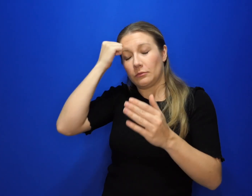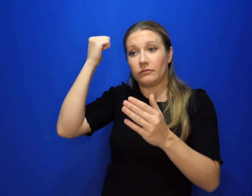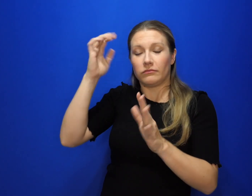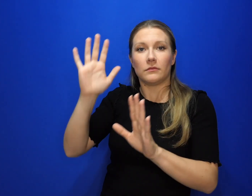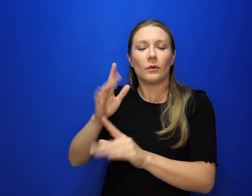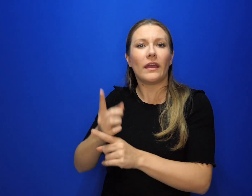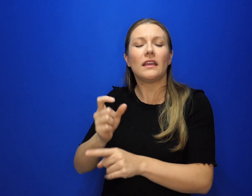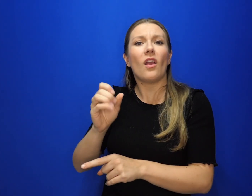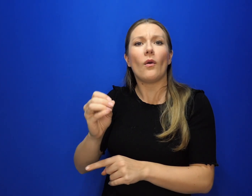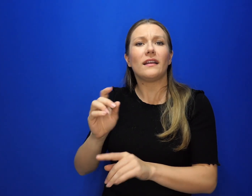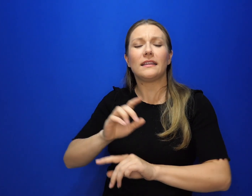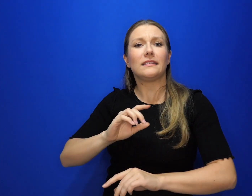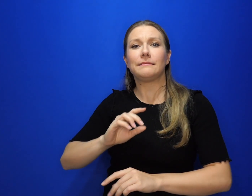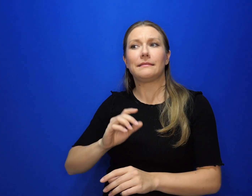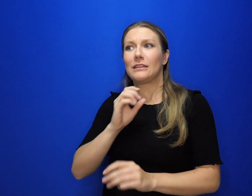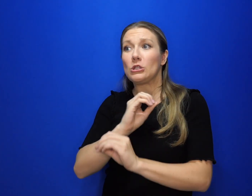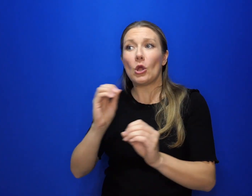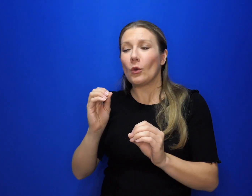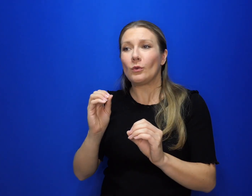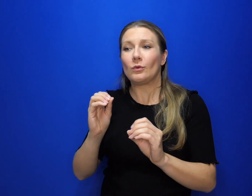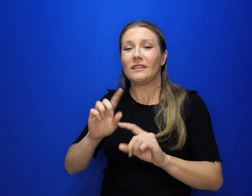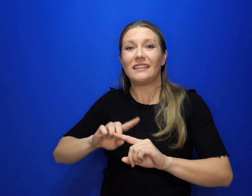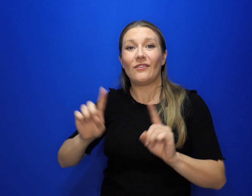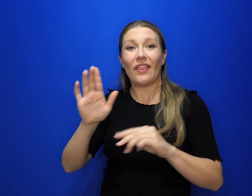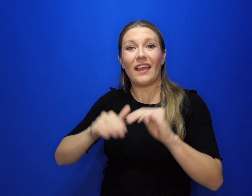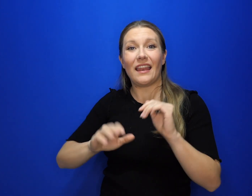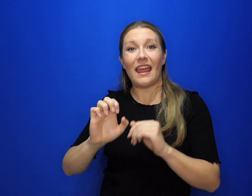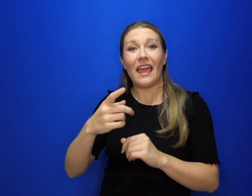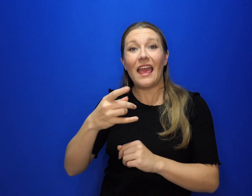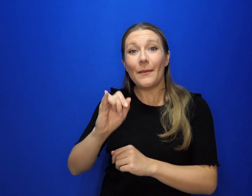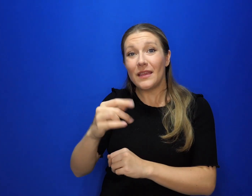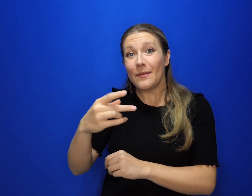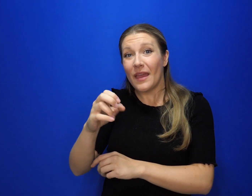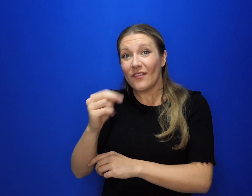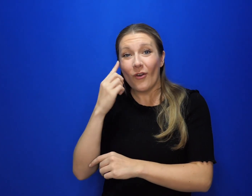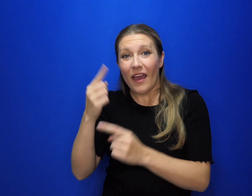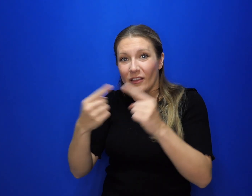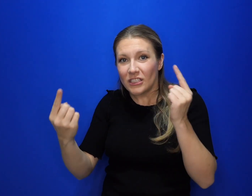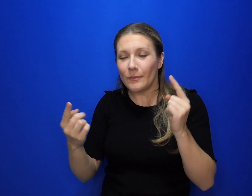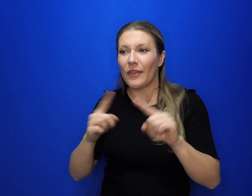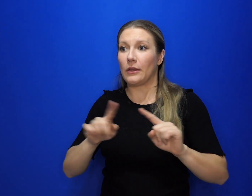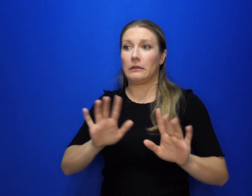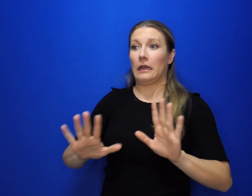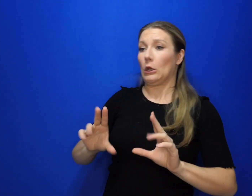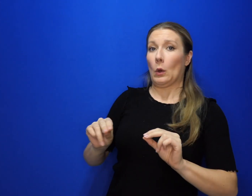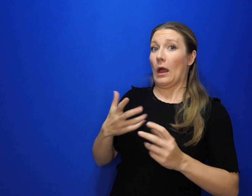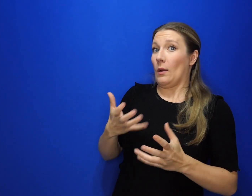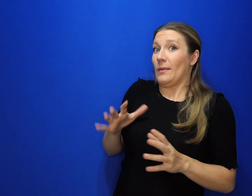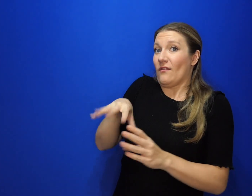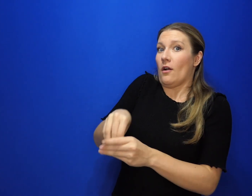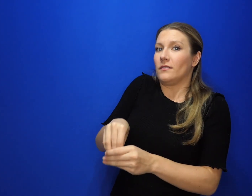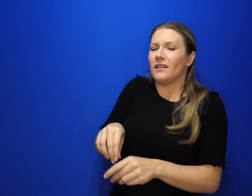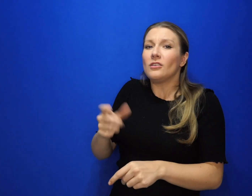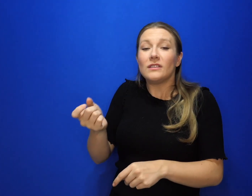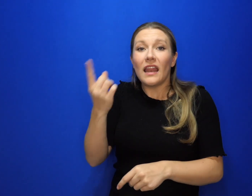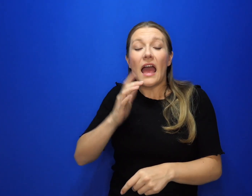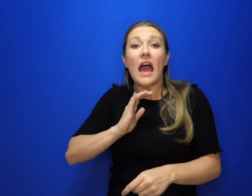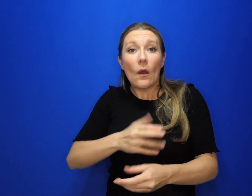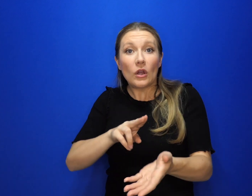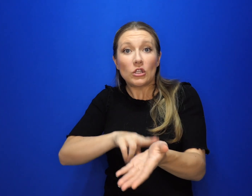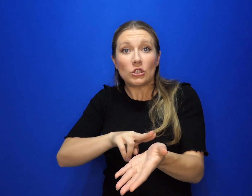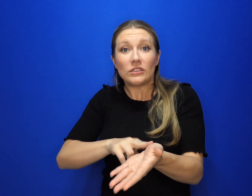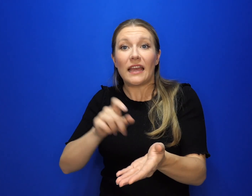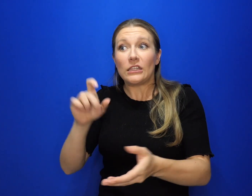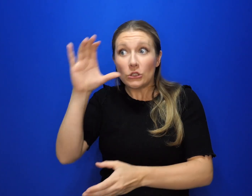do if a kid needed an EpiPen oh, no. I don't want to be involved. Our school nurse had to search the school to